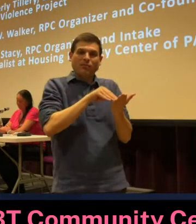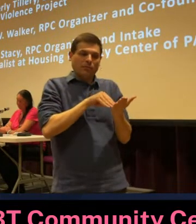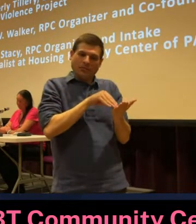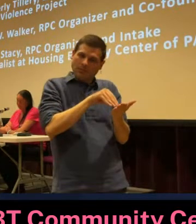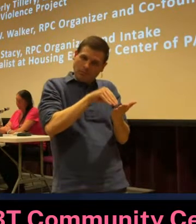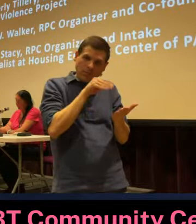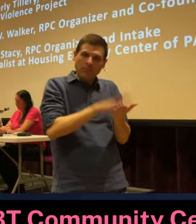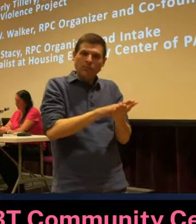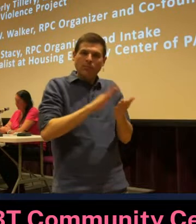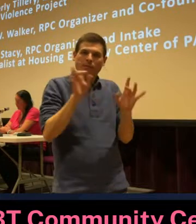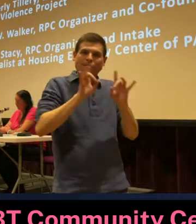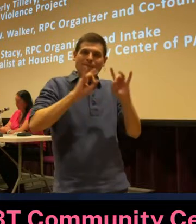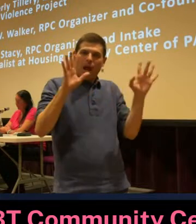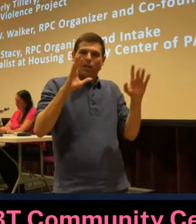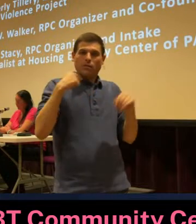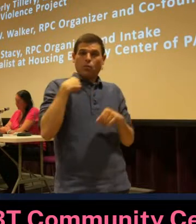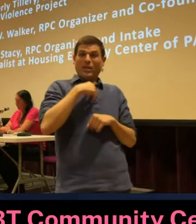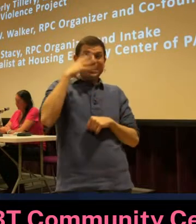to us